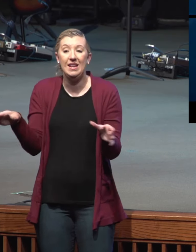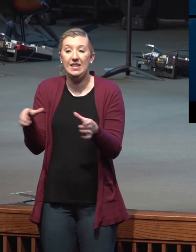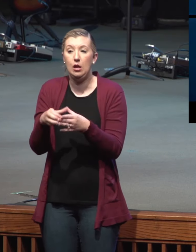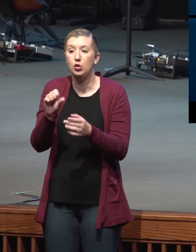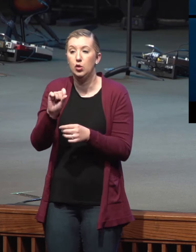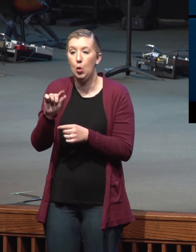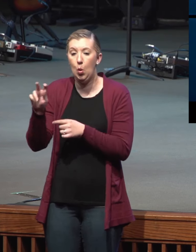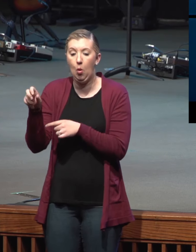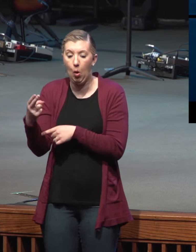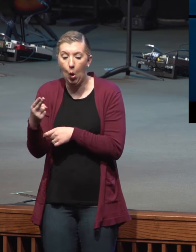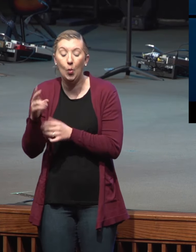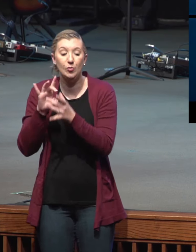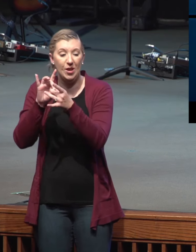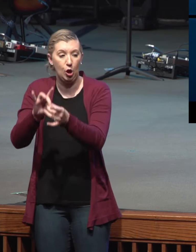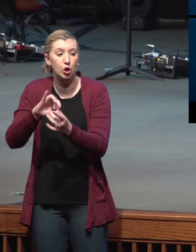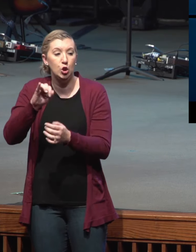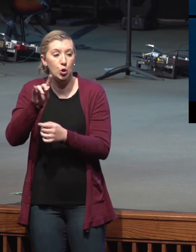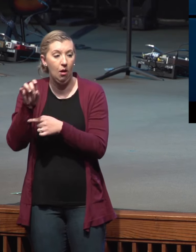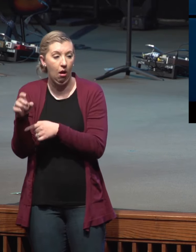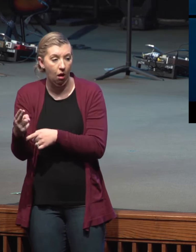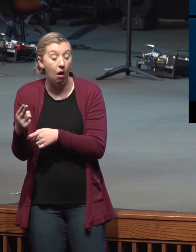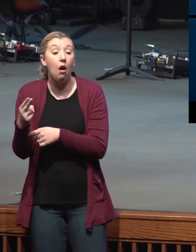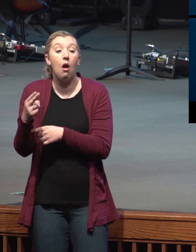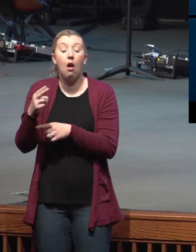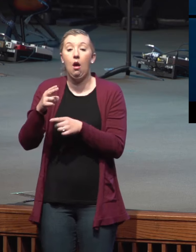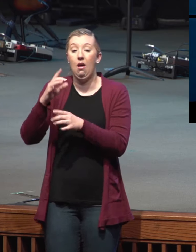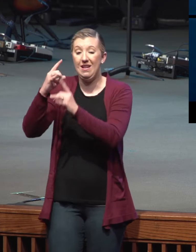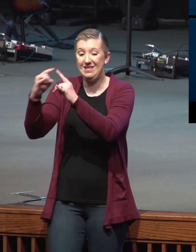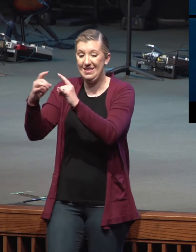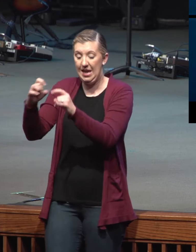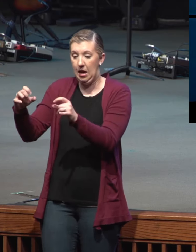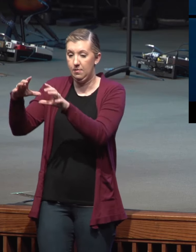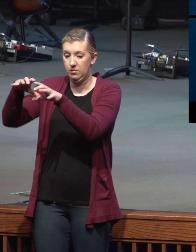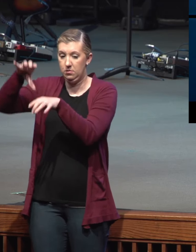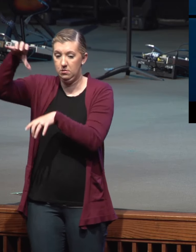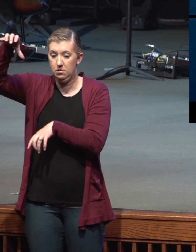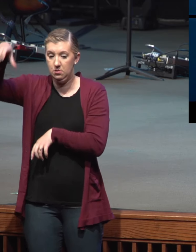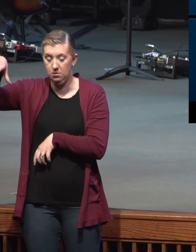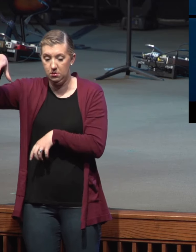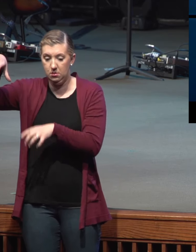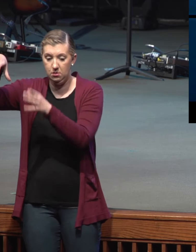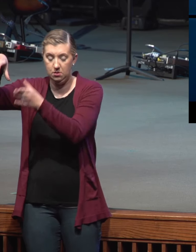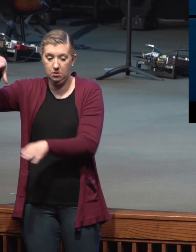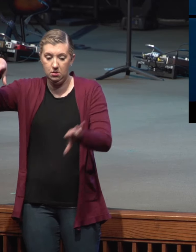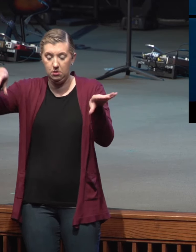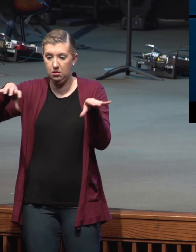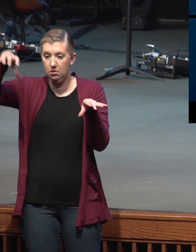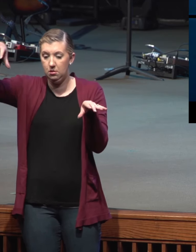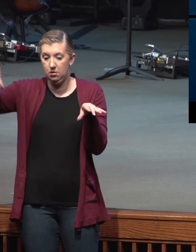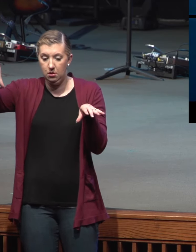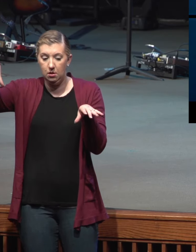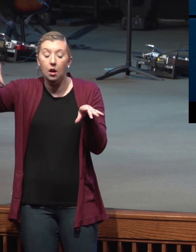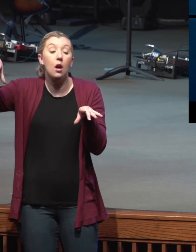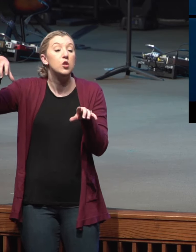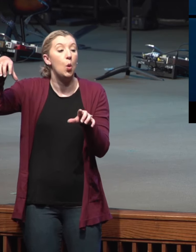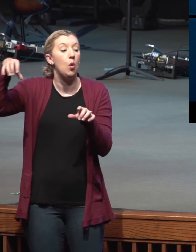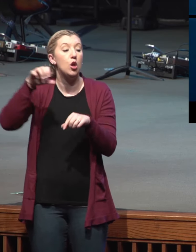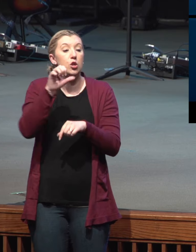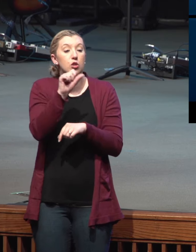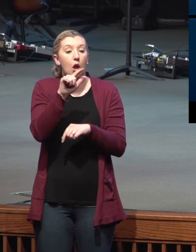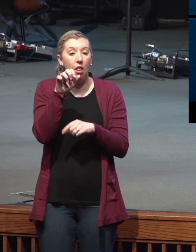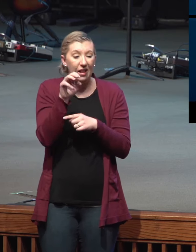which belongs to Judah, and encamped between Soko and Azekah in Ephes-Damim. And Saul and the